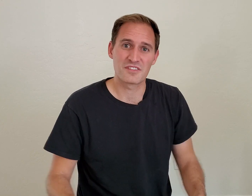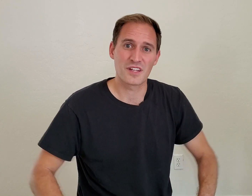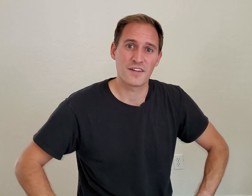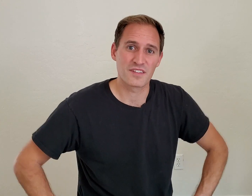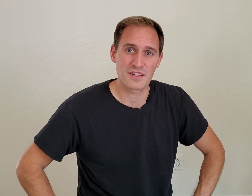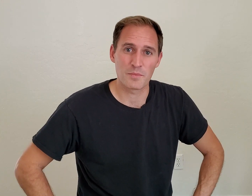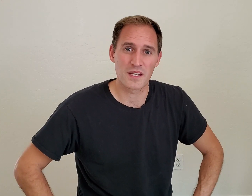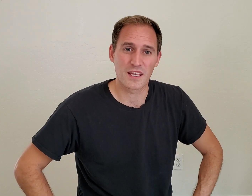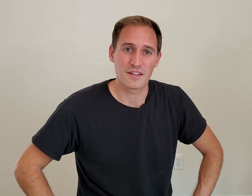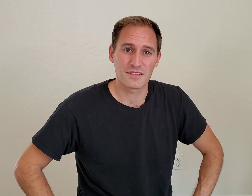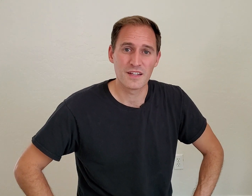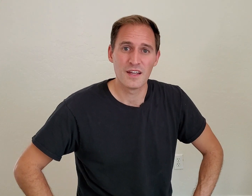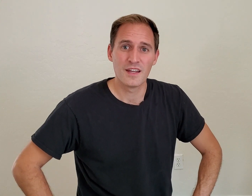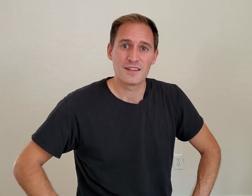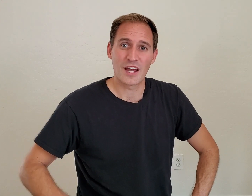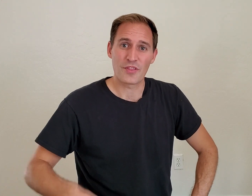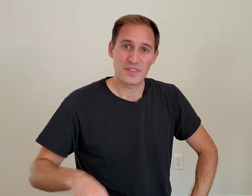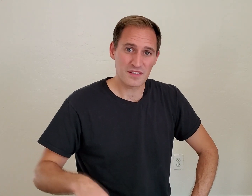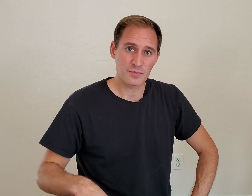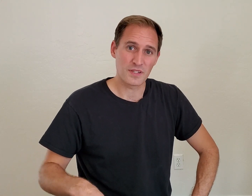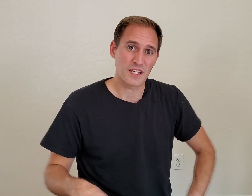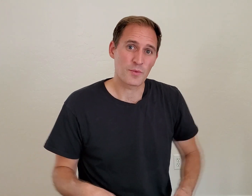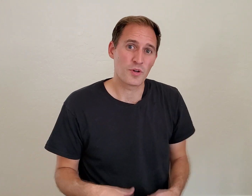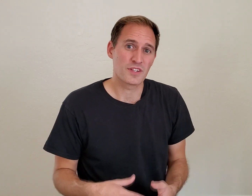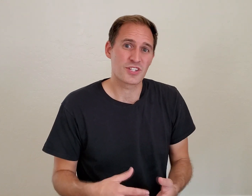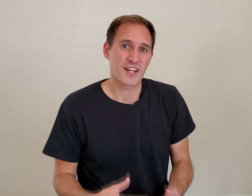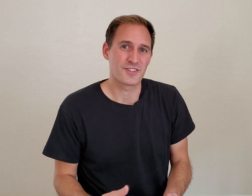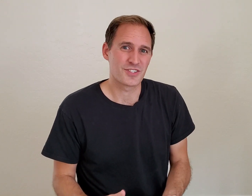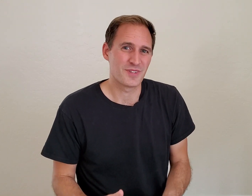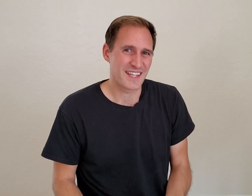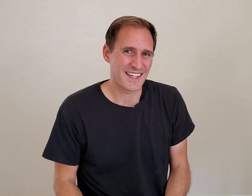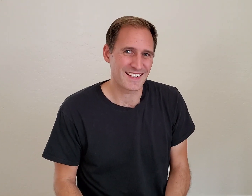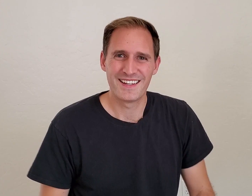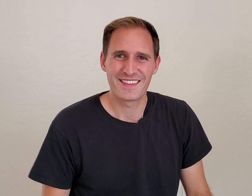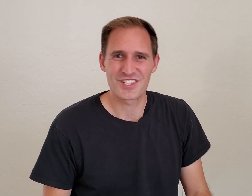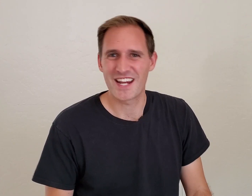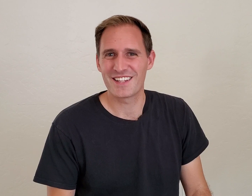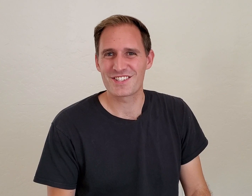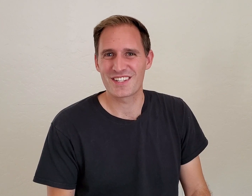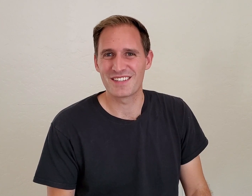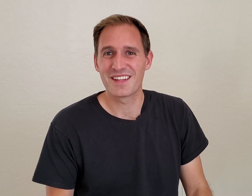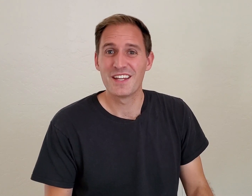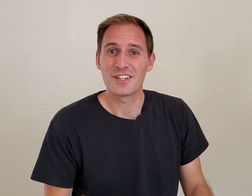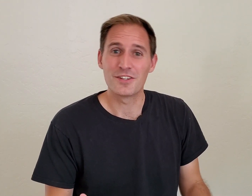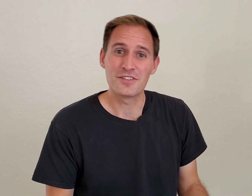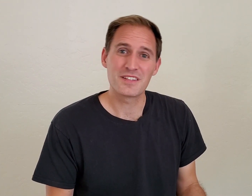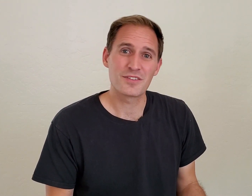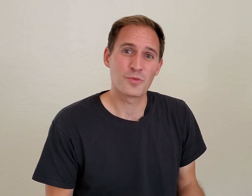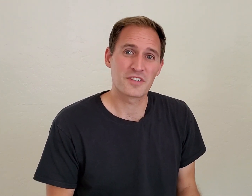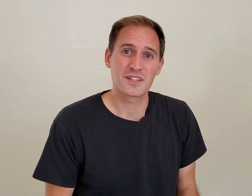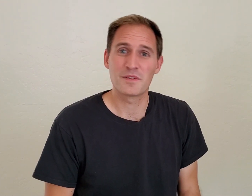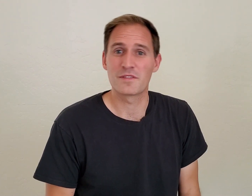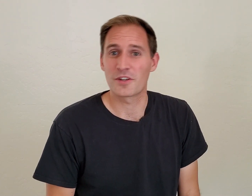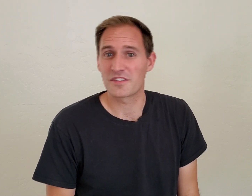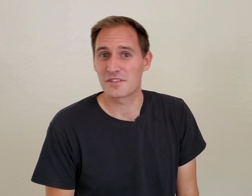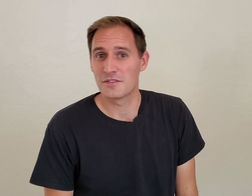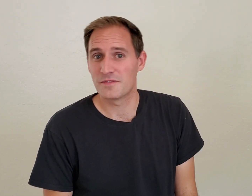yourself to somebody else. Now this week, I'm going to challenge you again. The challenge is Using the words that we've learned so